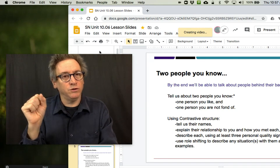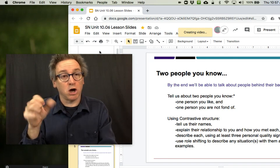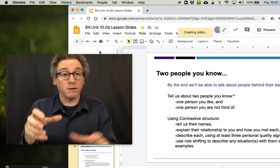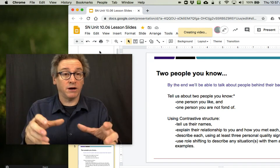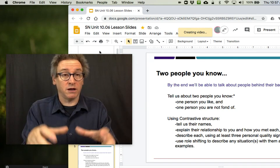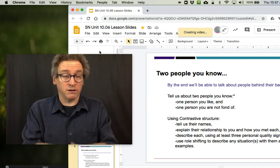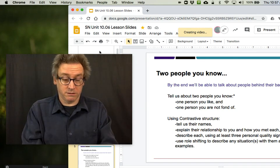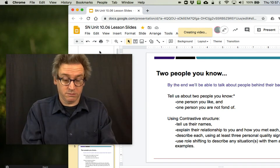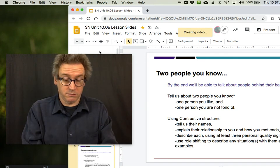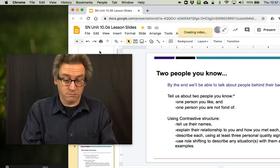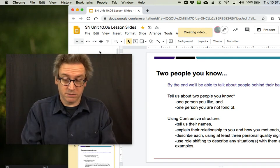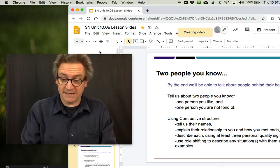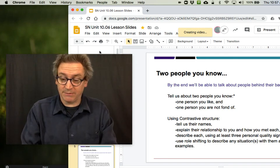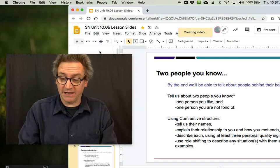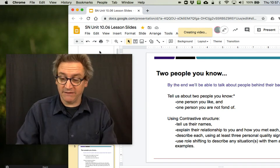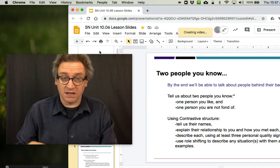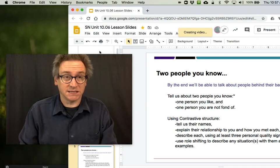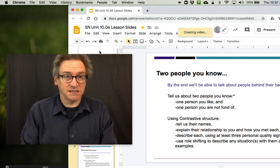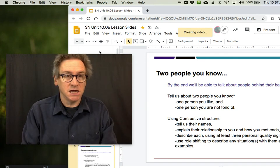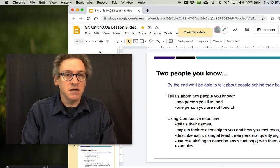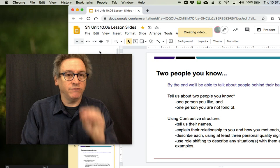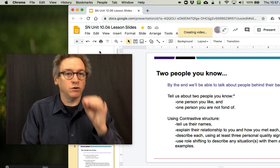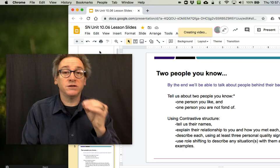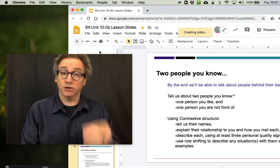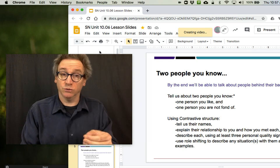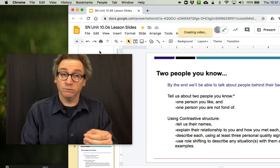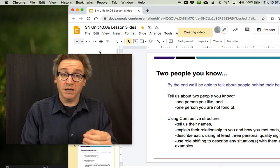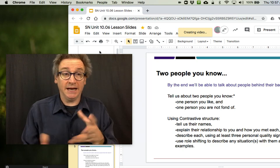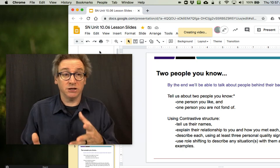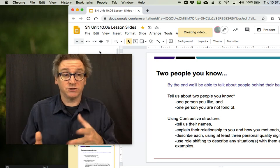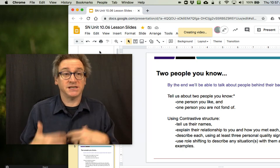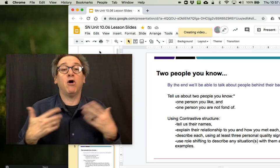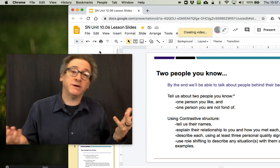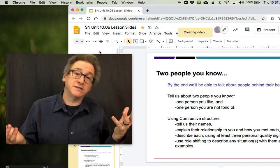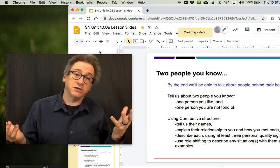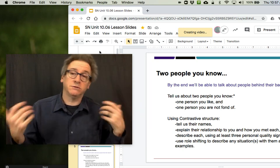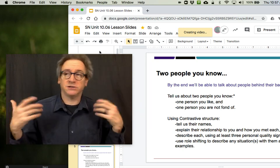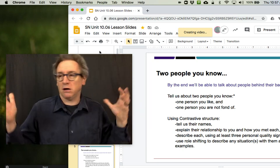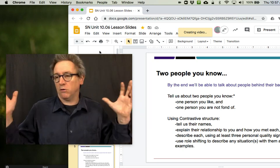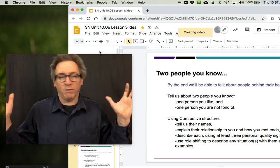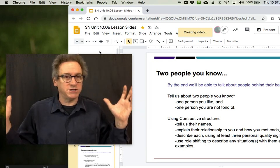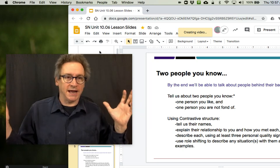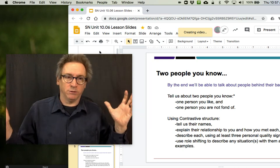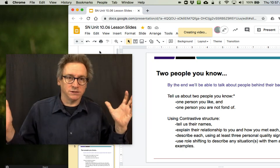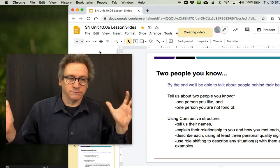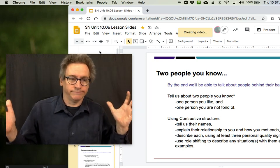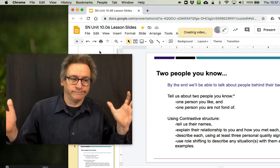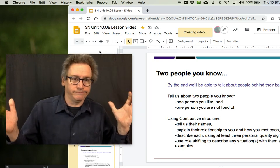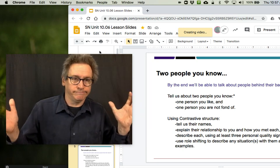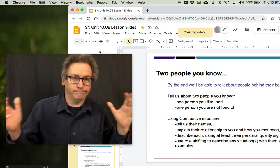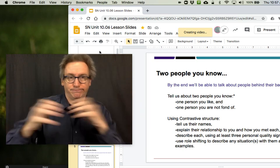If you talk about, the example I give a lot is, if you go to the zoo, in English you could say, oh, I went to the zoo, saw a whole bunch of